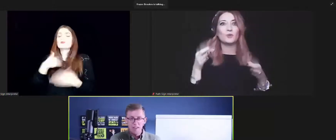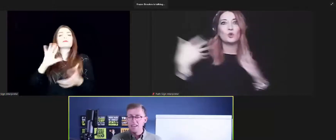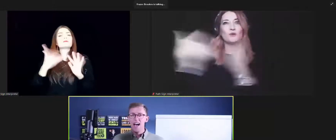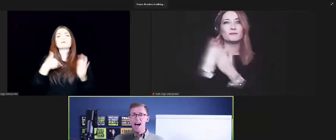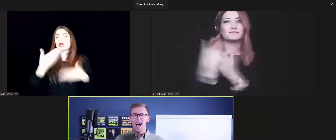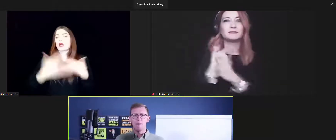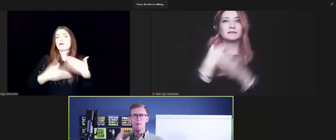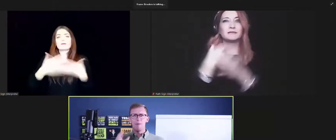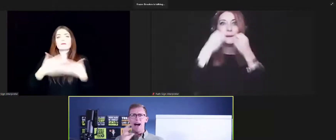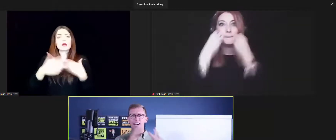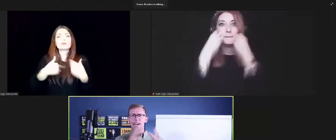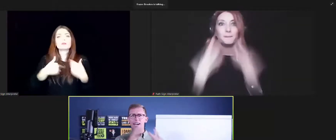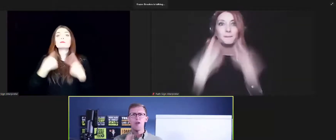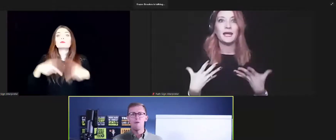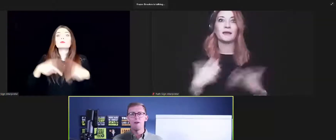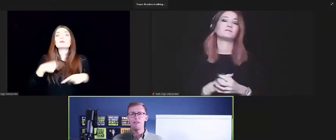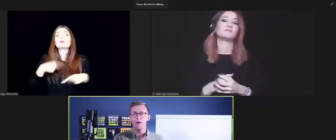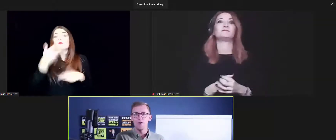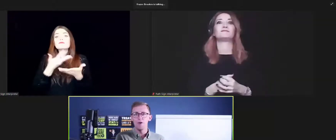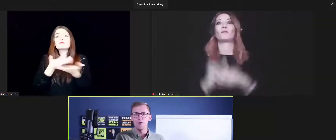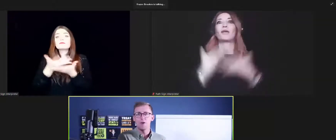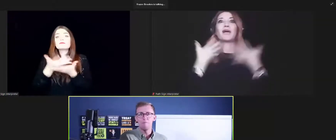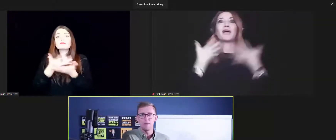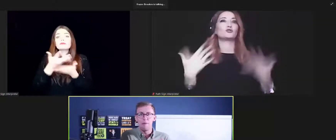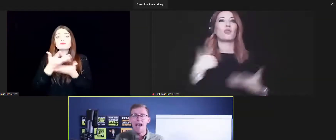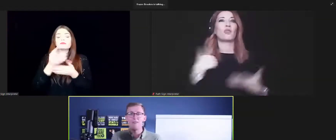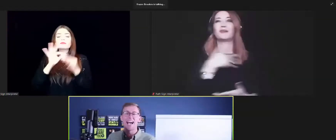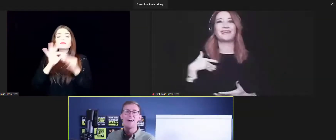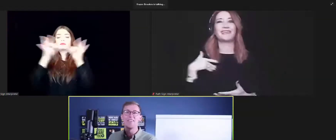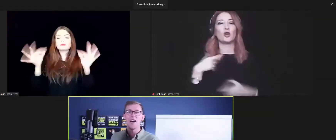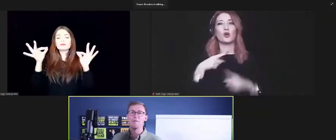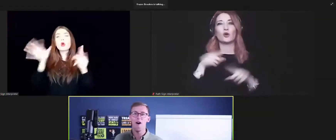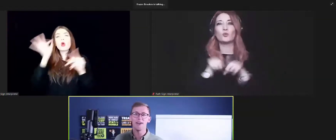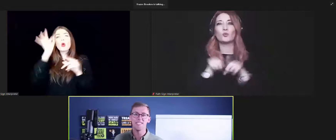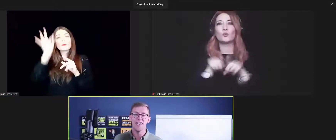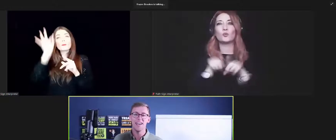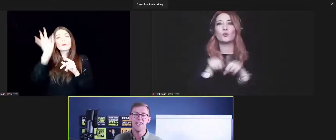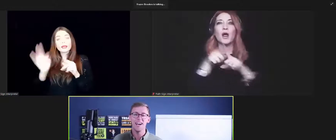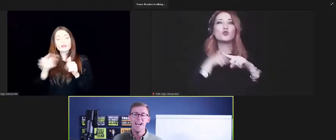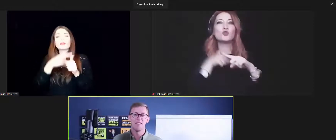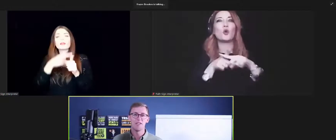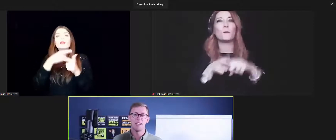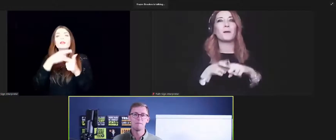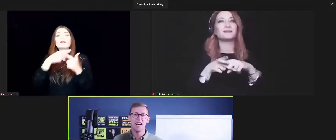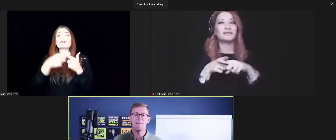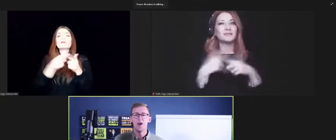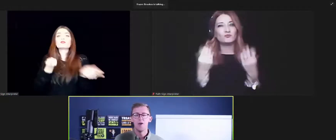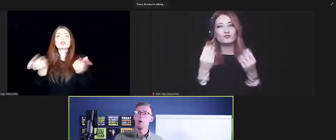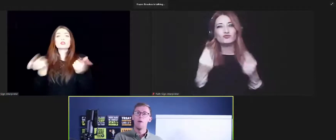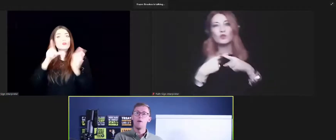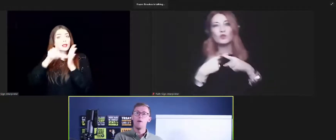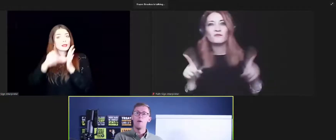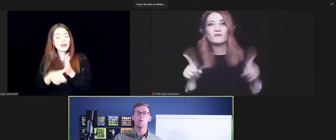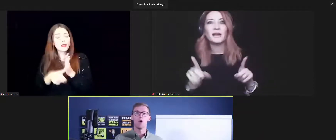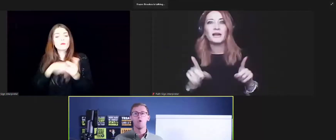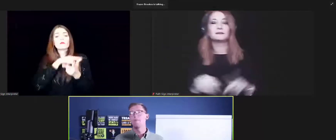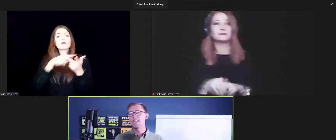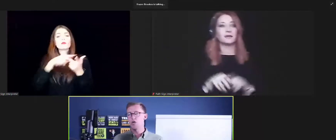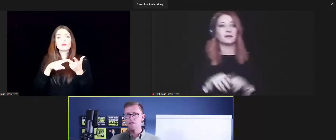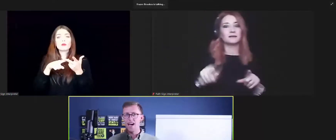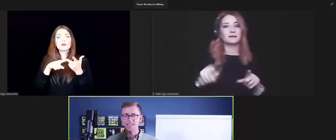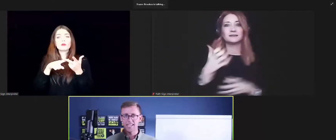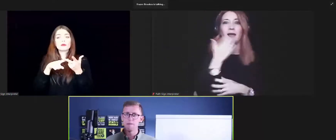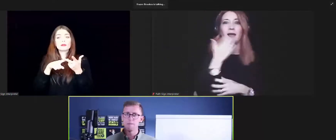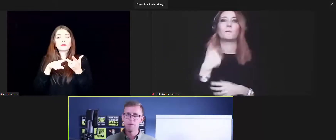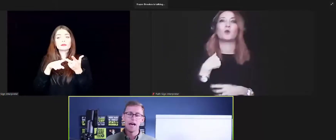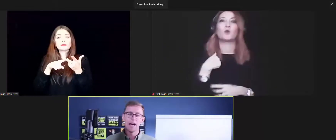management, package that around how you can be the parent and the network marketer at the same time. Then we'll go into some social media stuff and